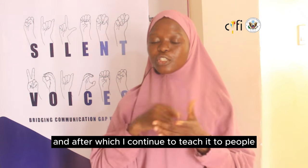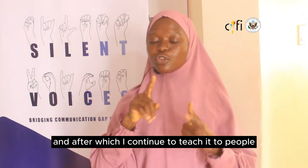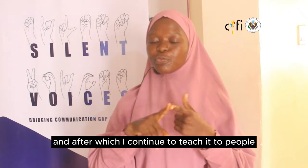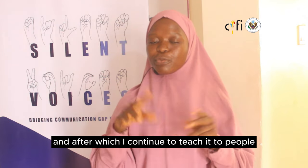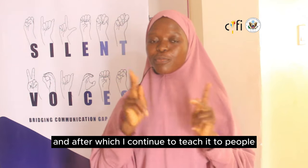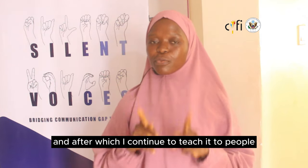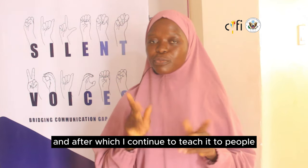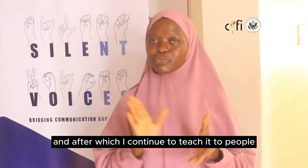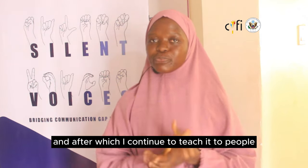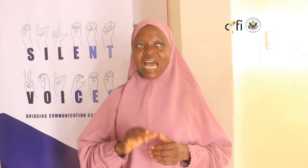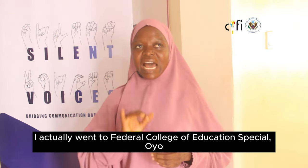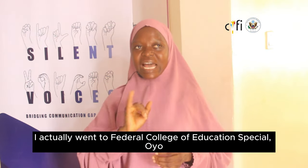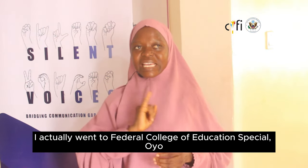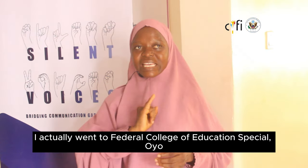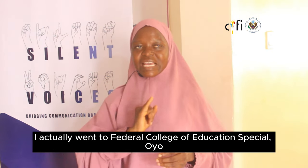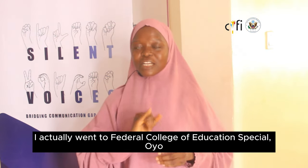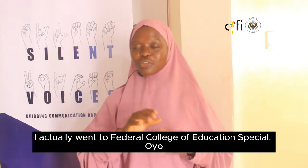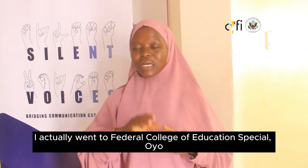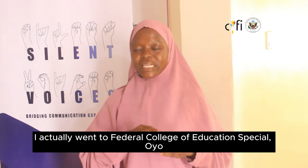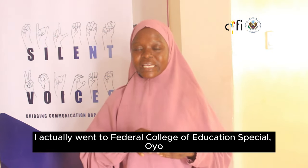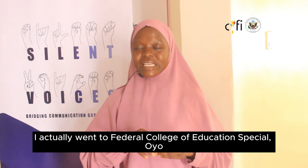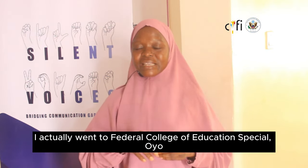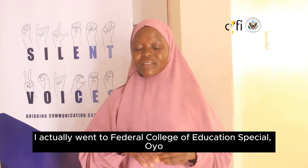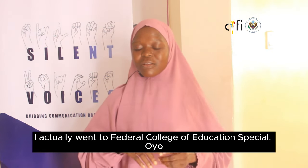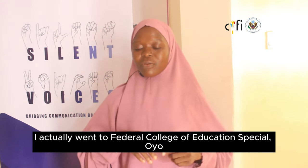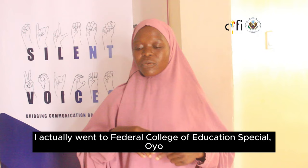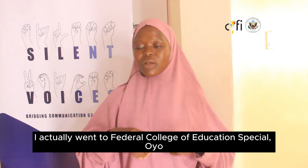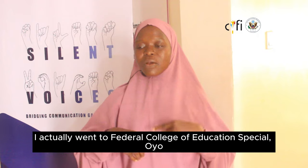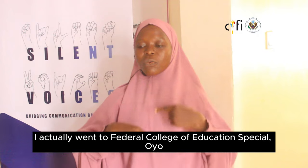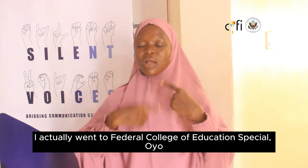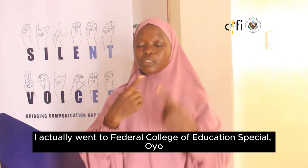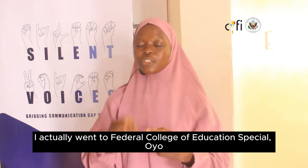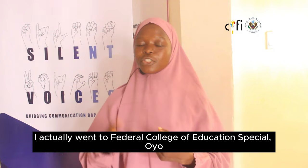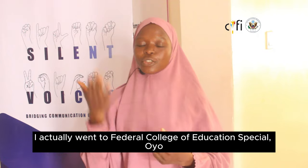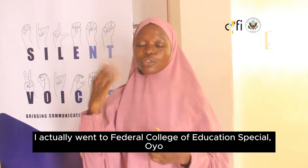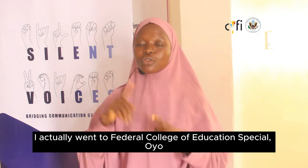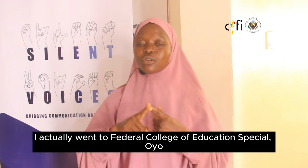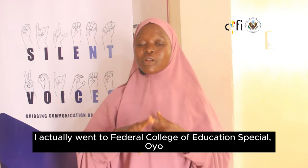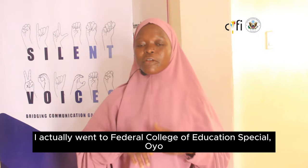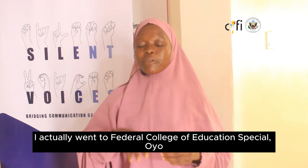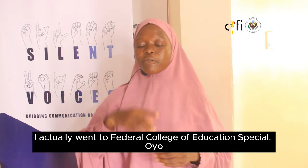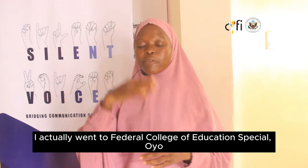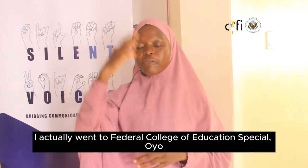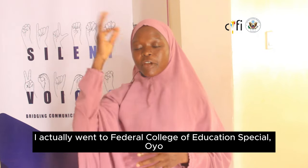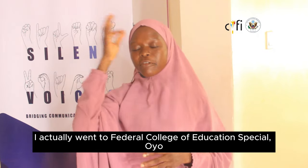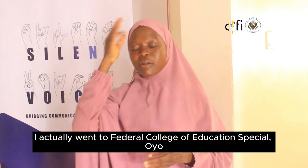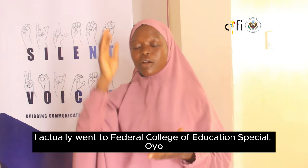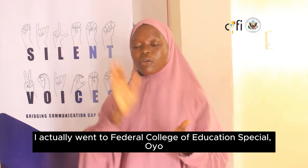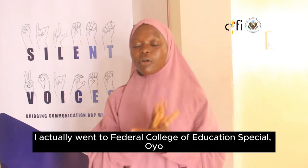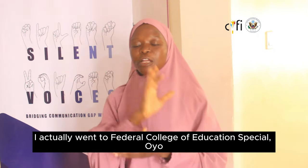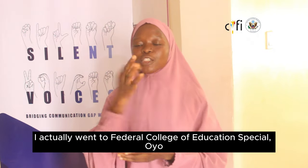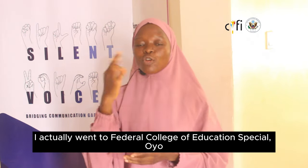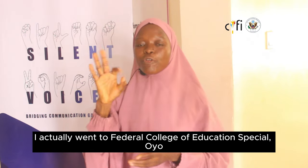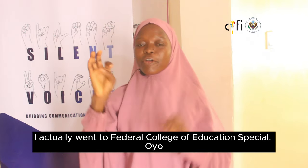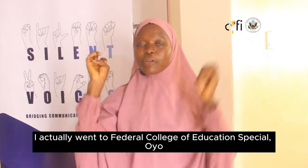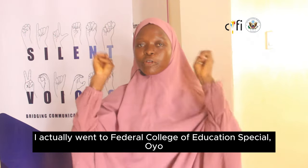to people. I actually went to Federal College of